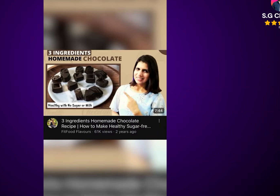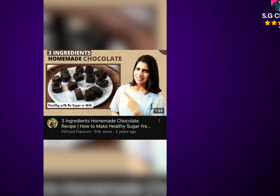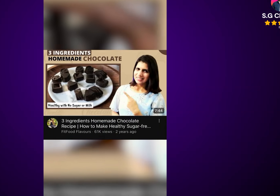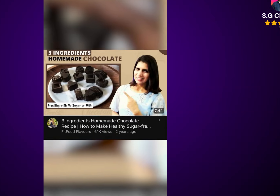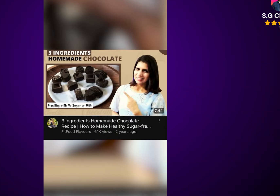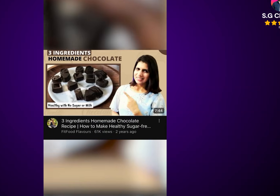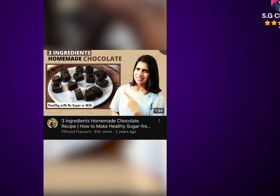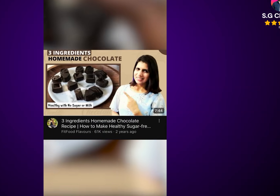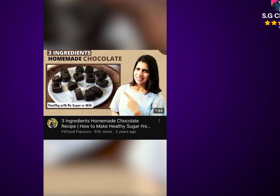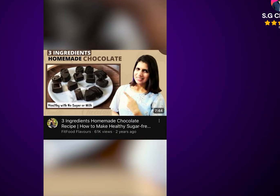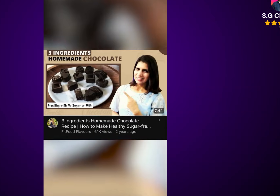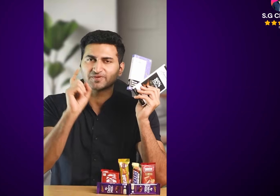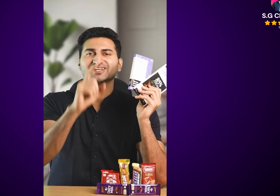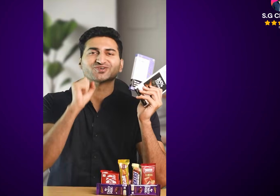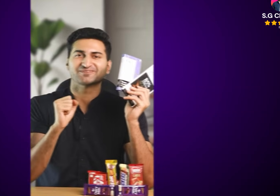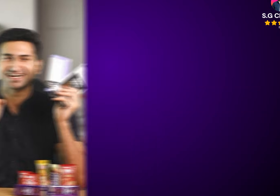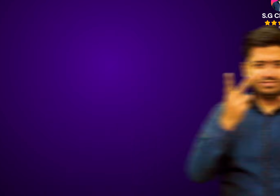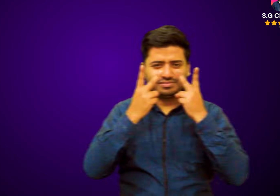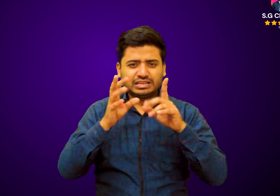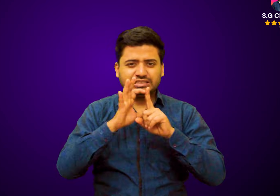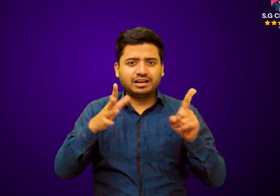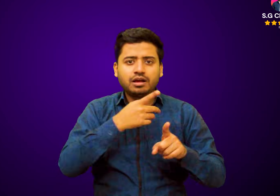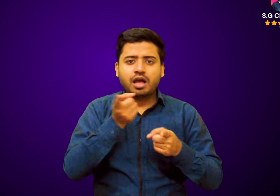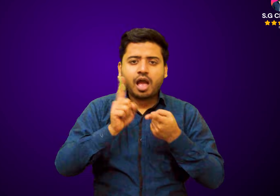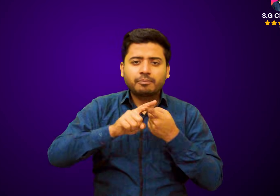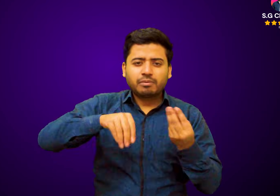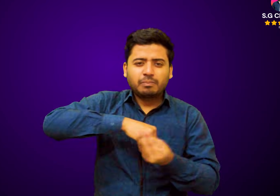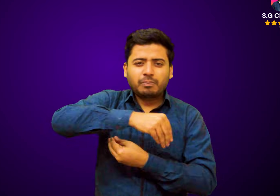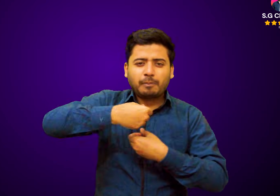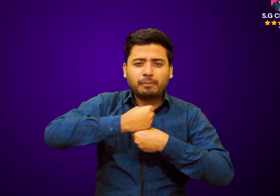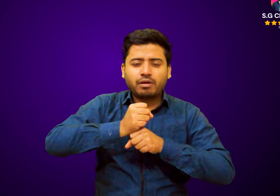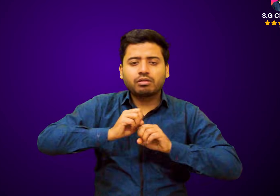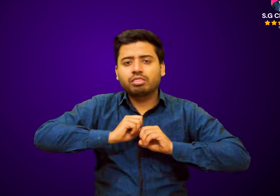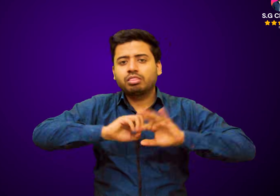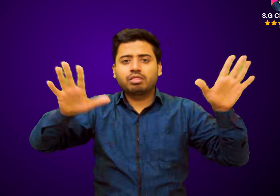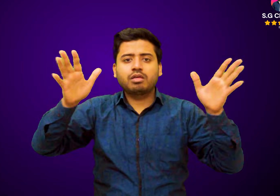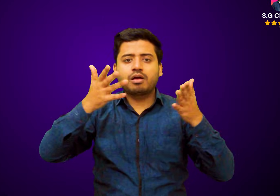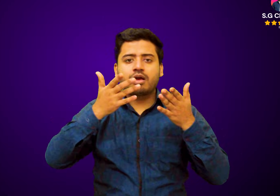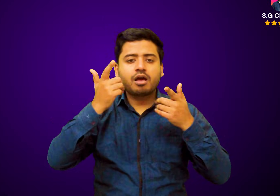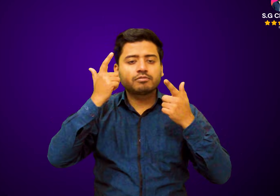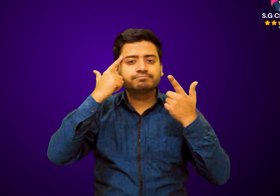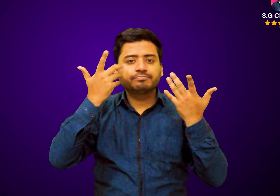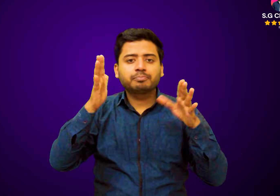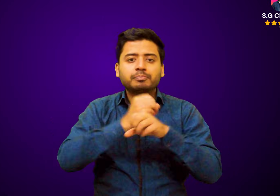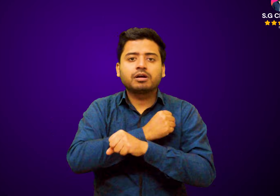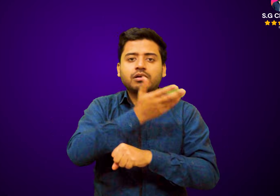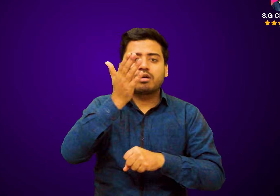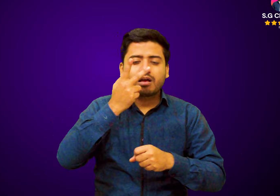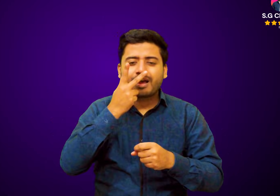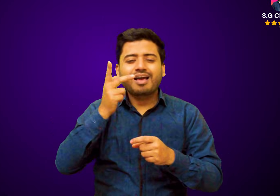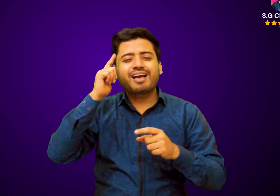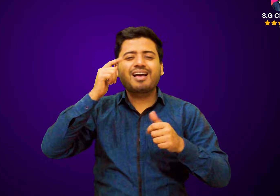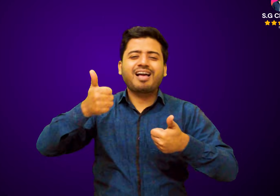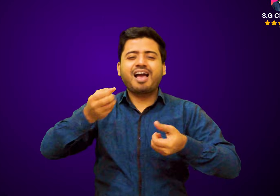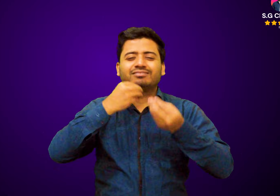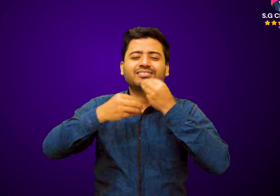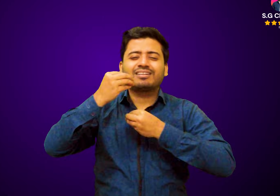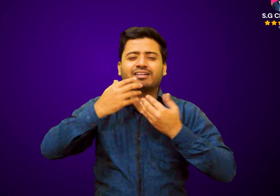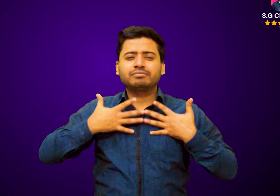antioxidants and less sugar. Fewer ingredients. Healthier options aim to minimize additives, colors, and preservatives,